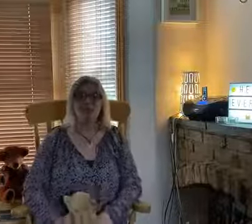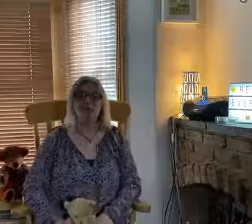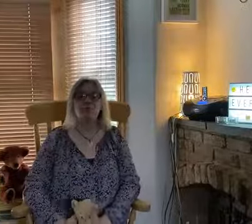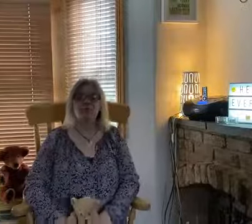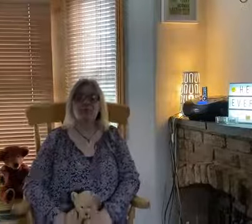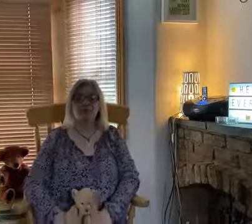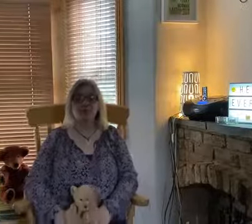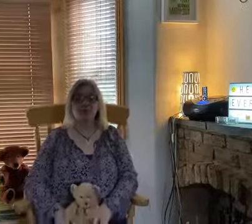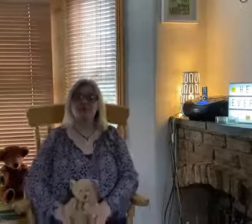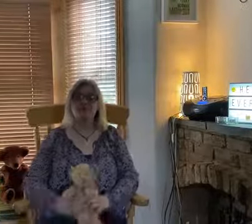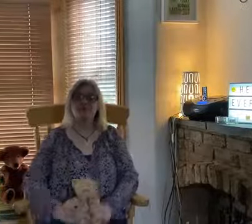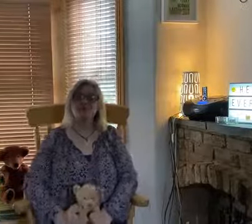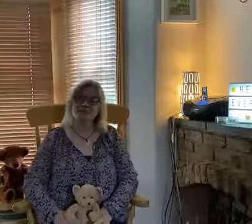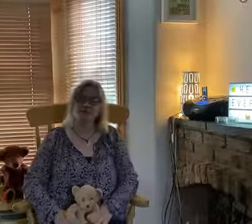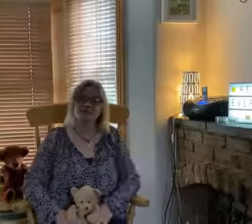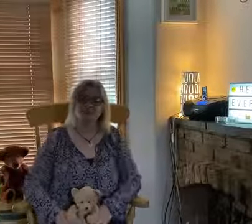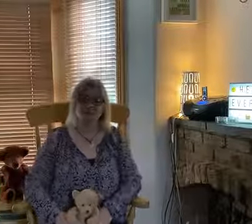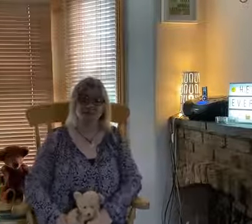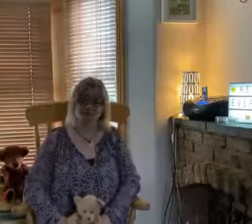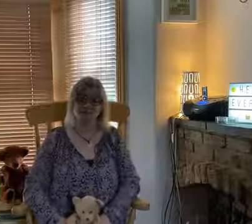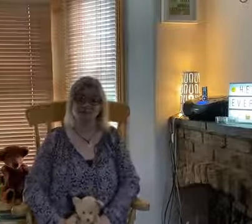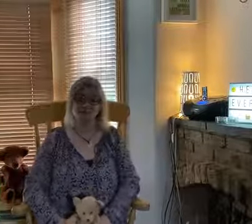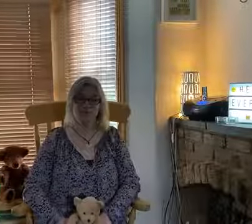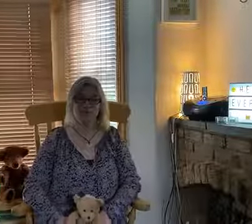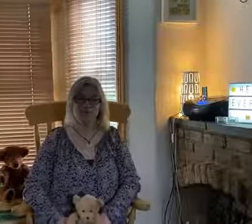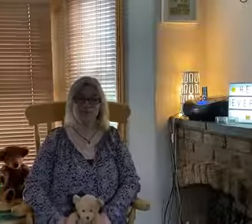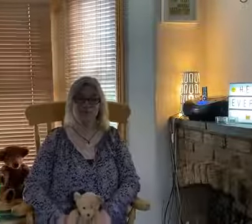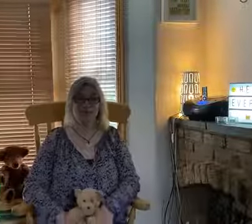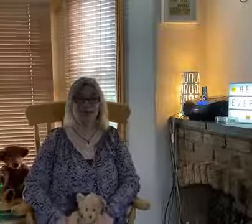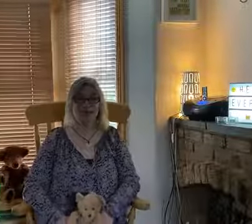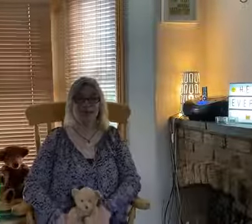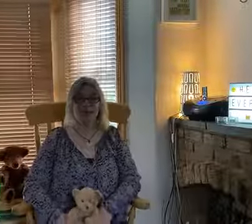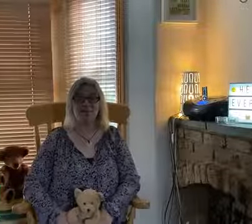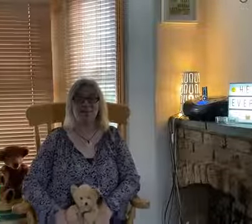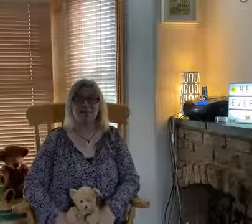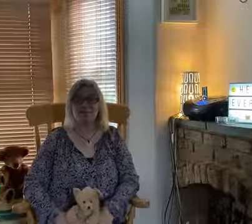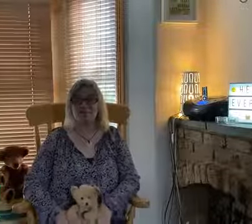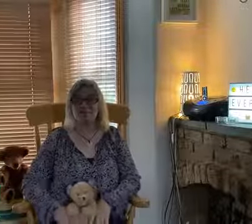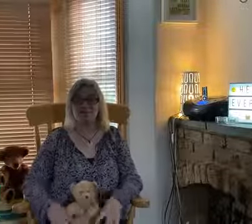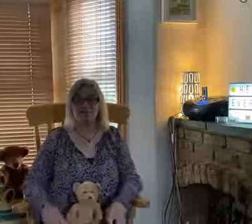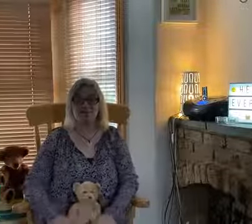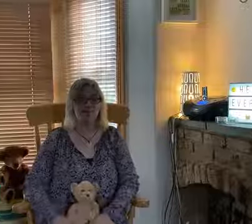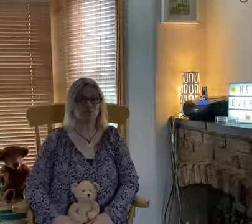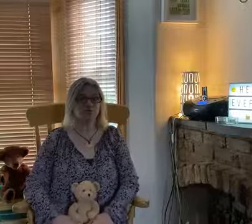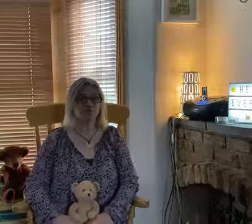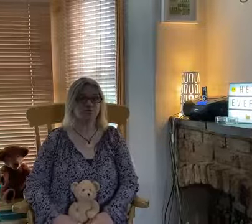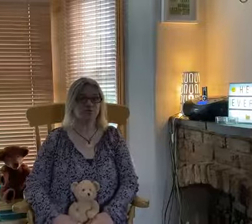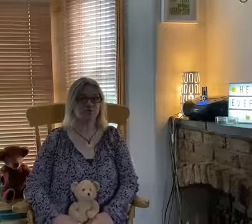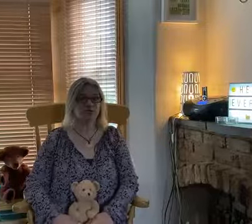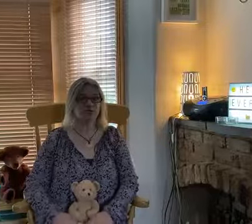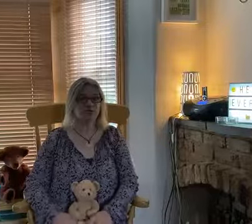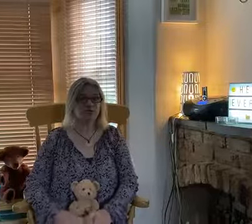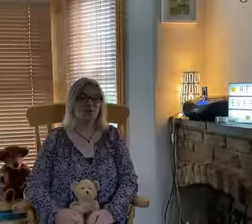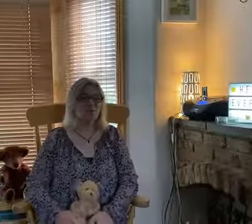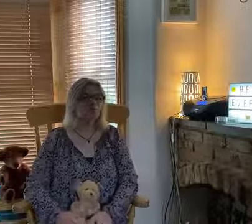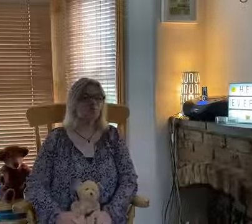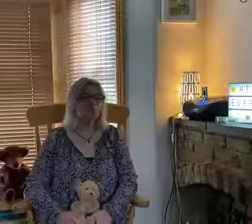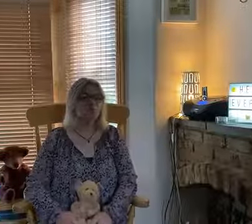That was brilliant. Thank you so much for joining us this morning for Rhyme Time. I really hope you've enjoyed all our lovely songs. We're going to do one more